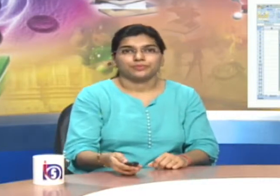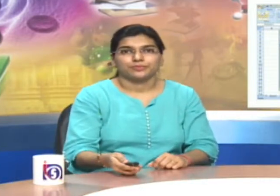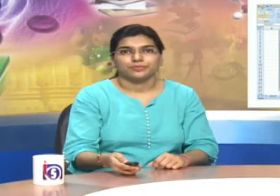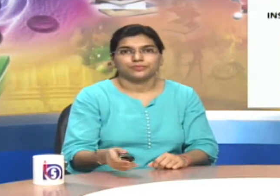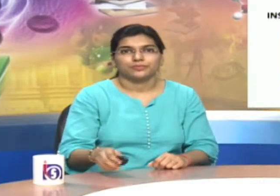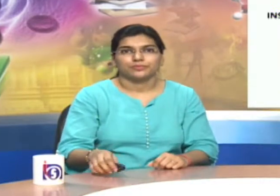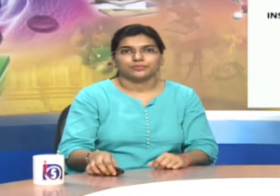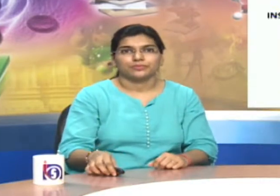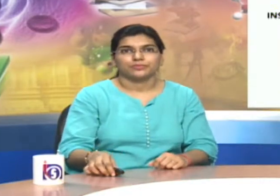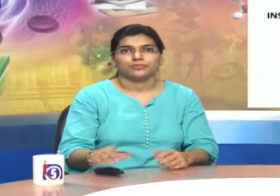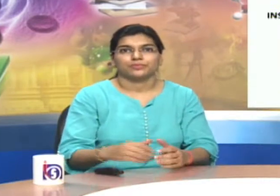selection.